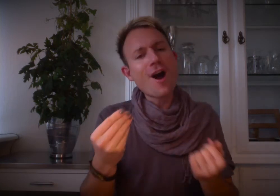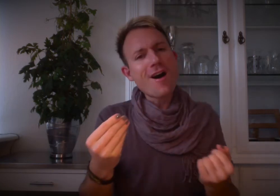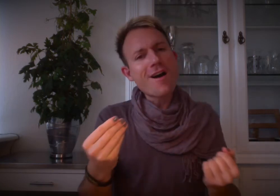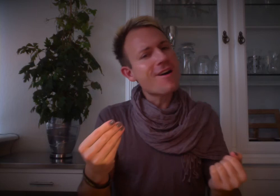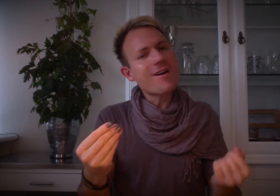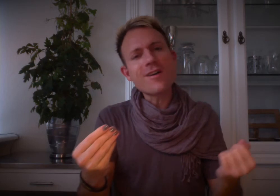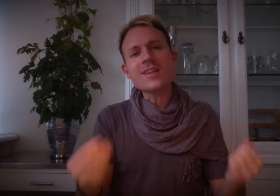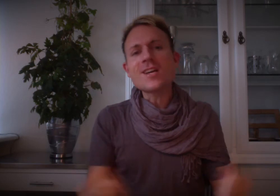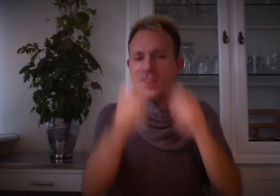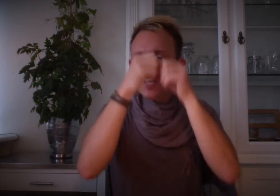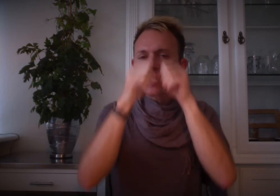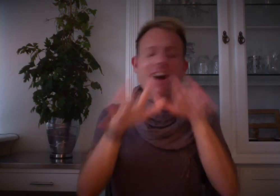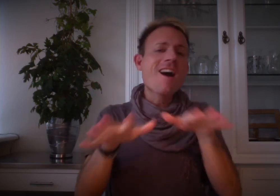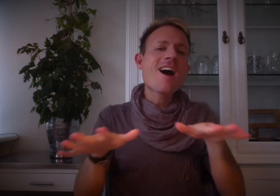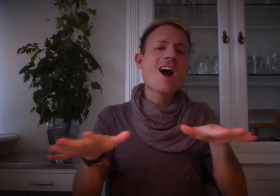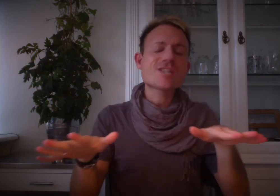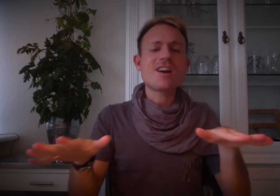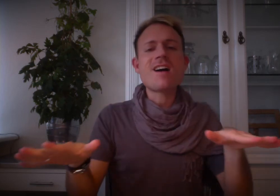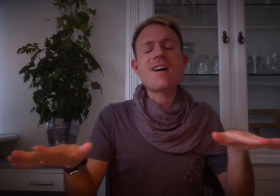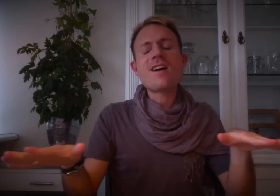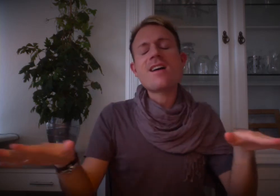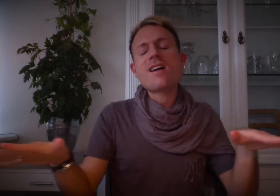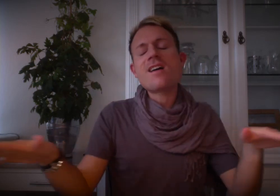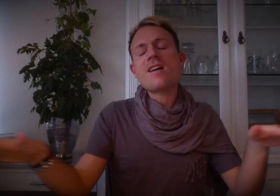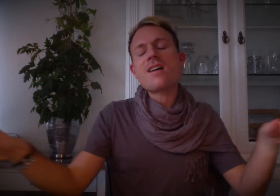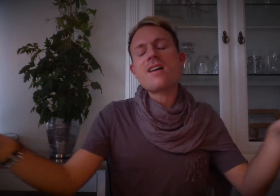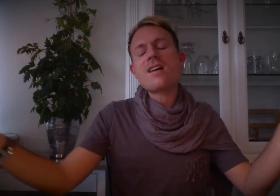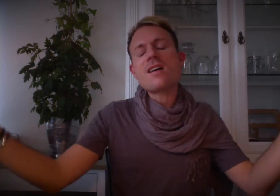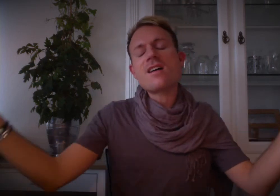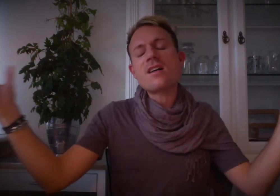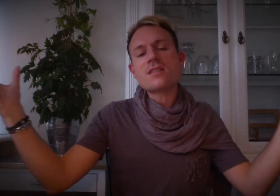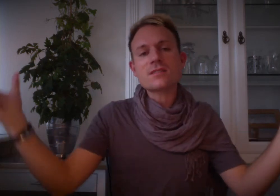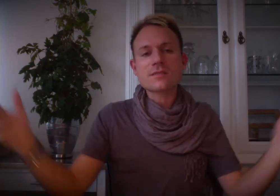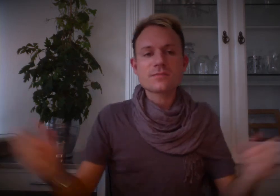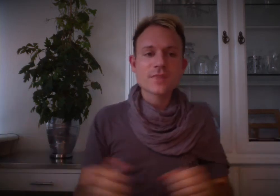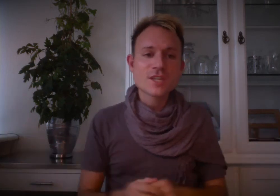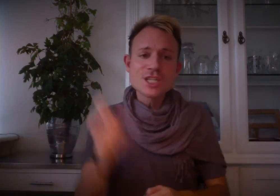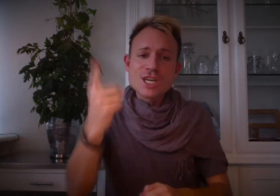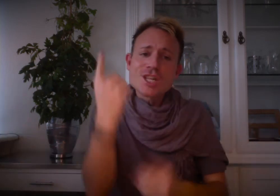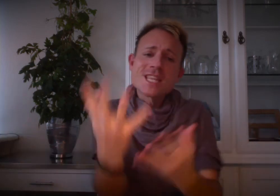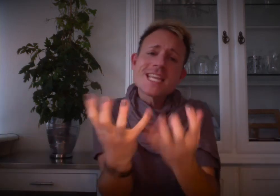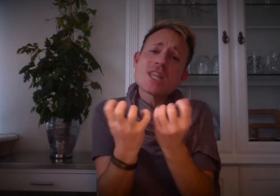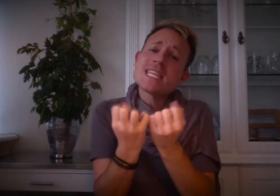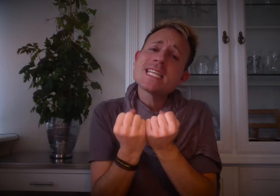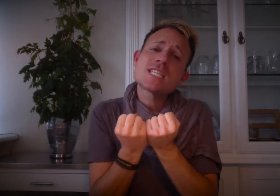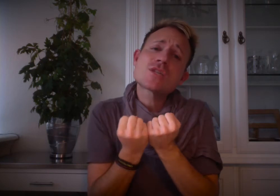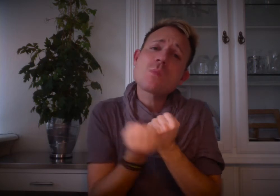Disaster She just needs